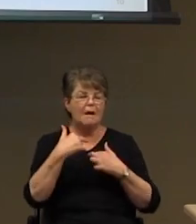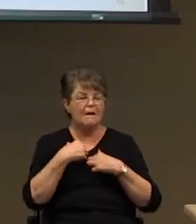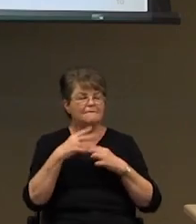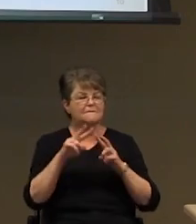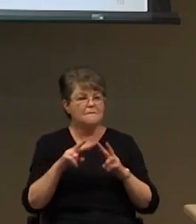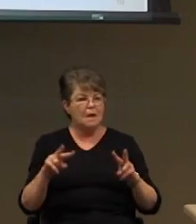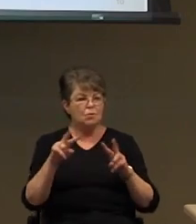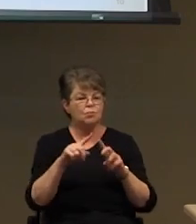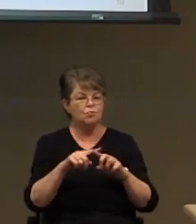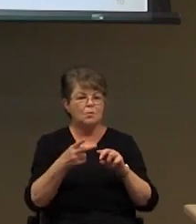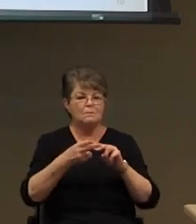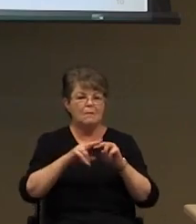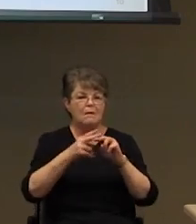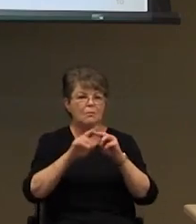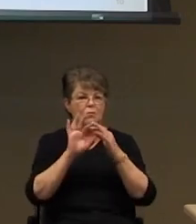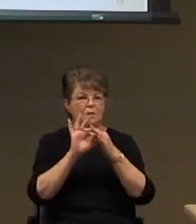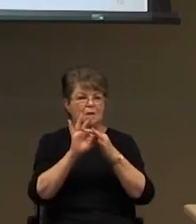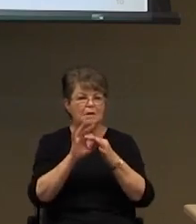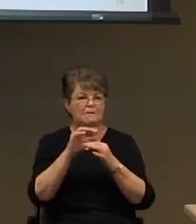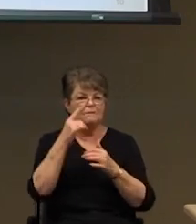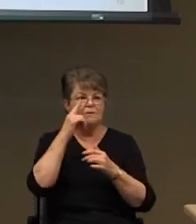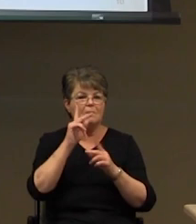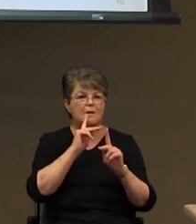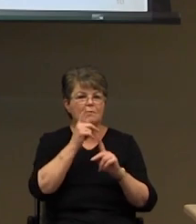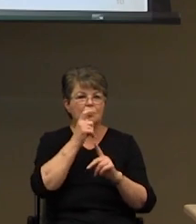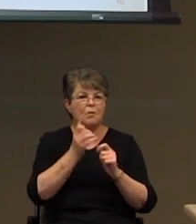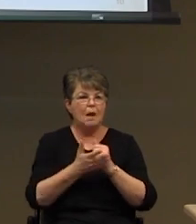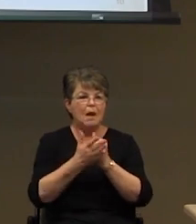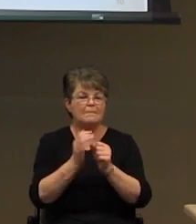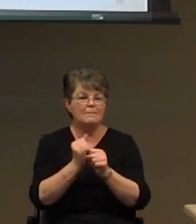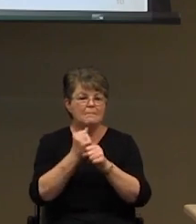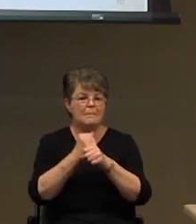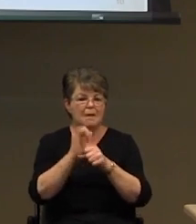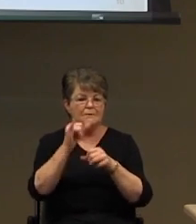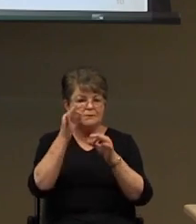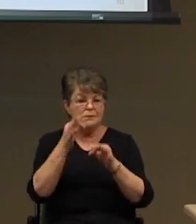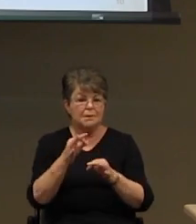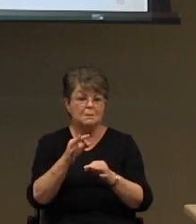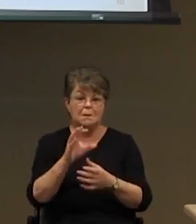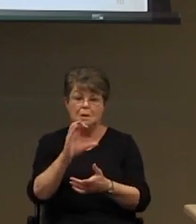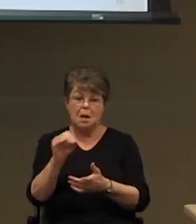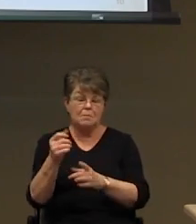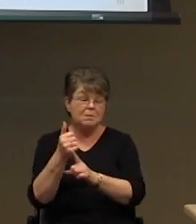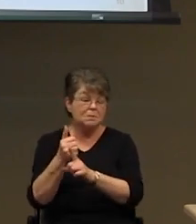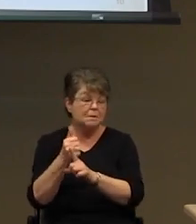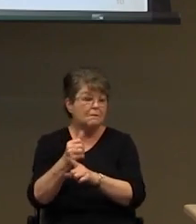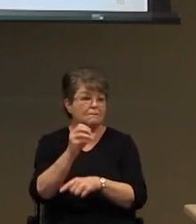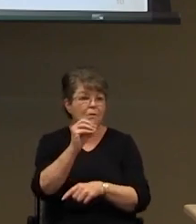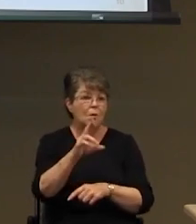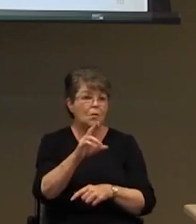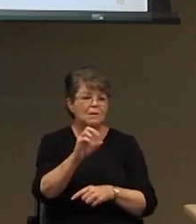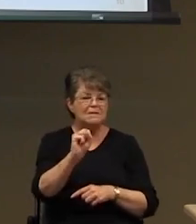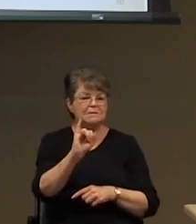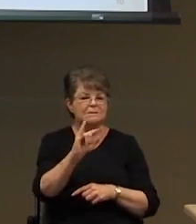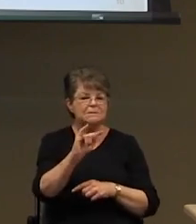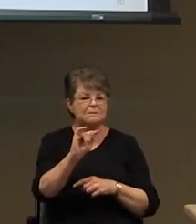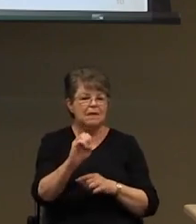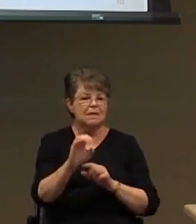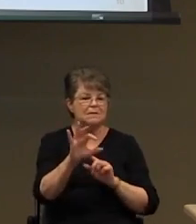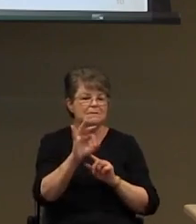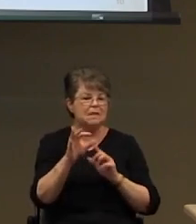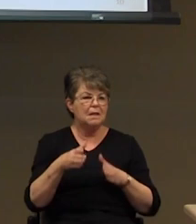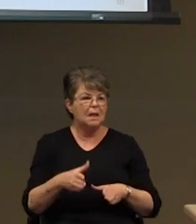to building relationships with the folks that do help make those decisions, whether it be the company itself or whether it be the site selector that they have hired